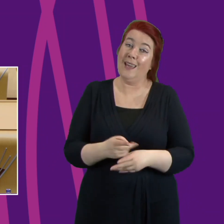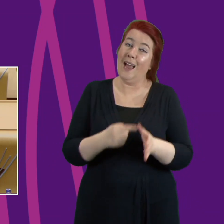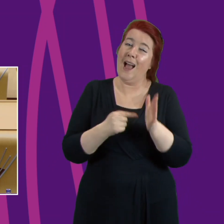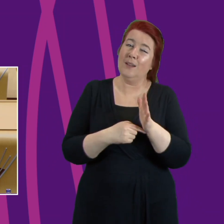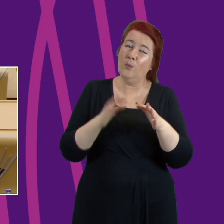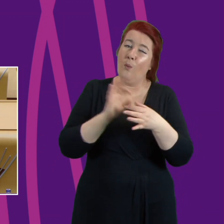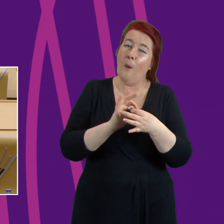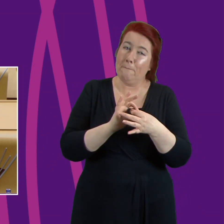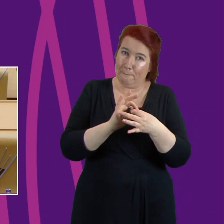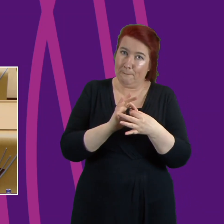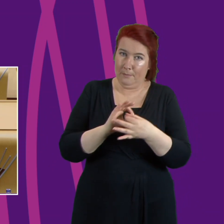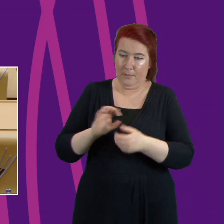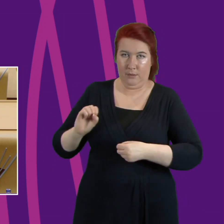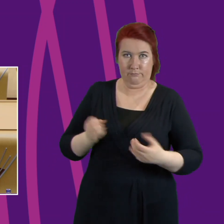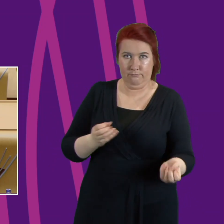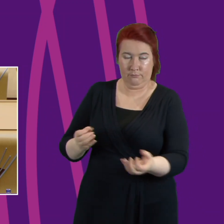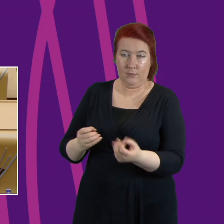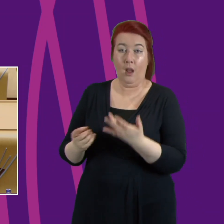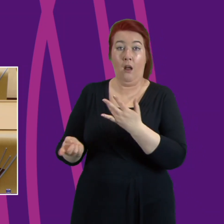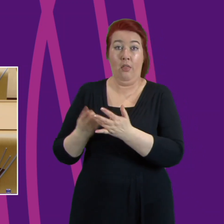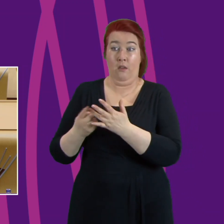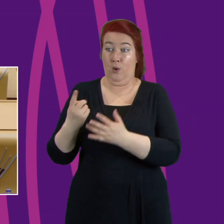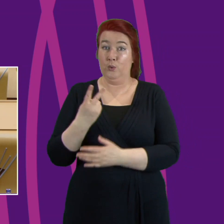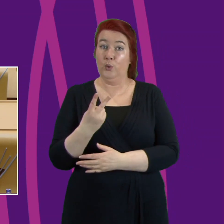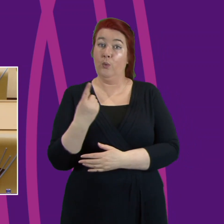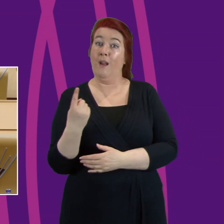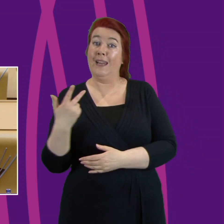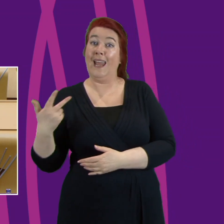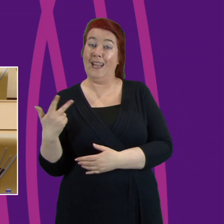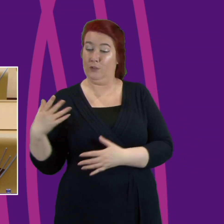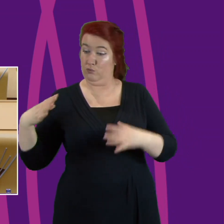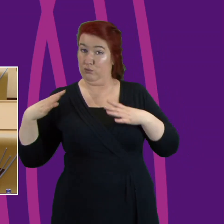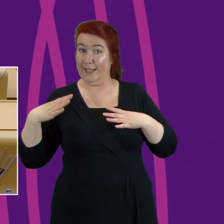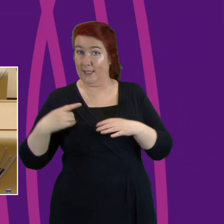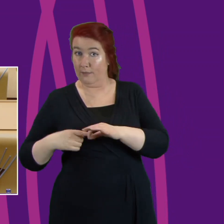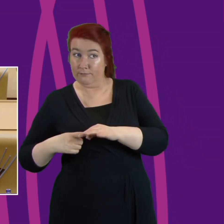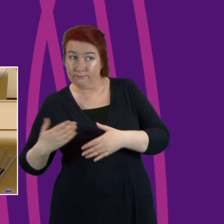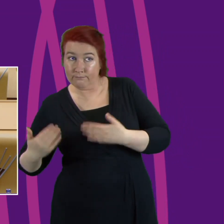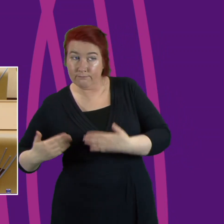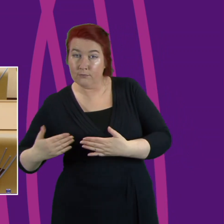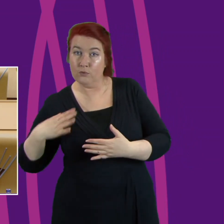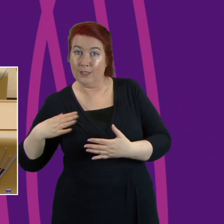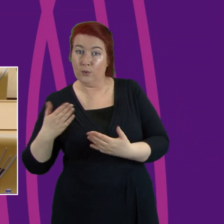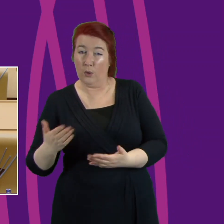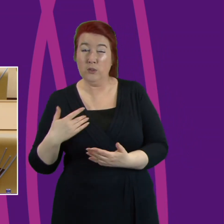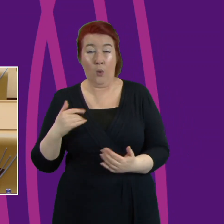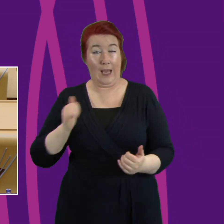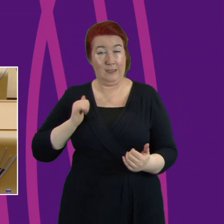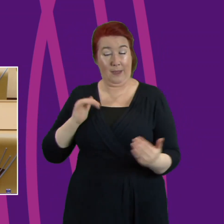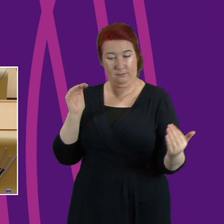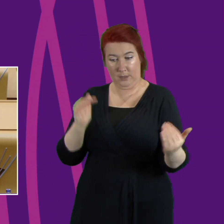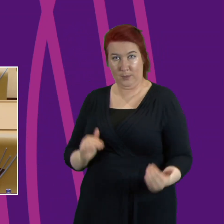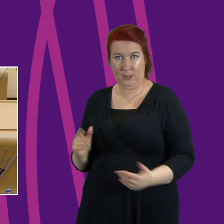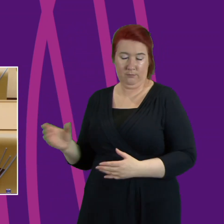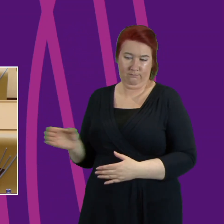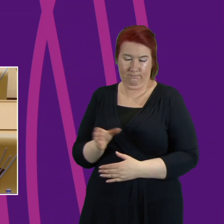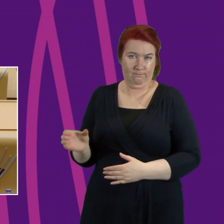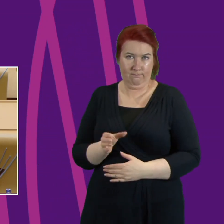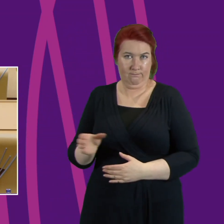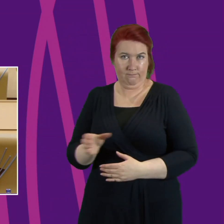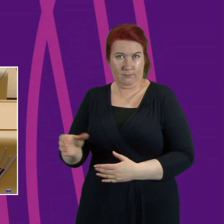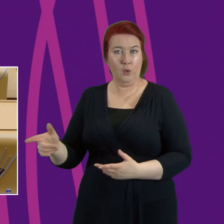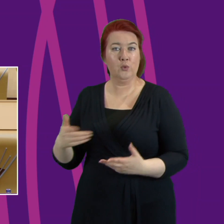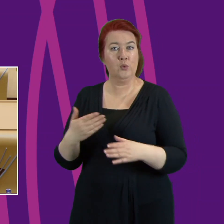further 218 are ready and available, and I expect the number of matches to increase rapidly in the coming